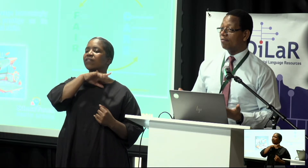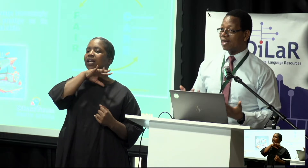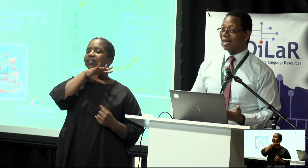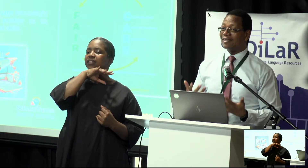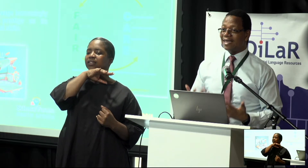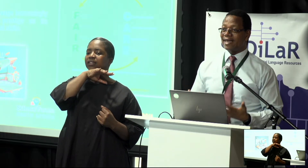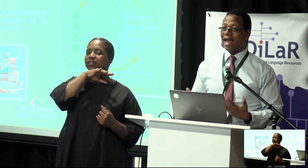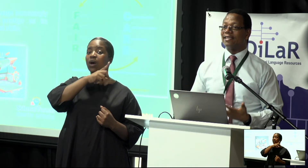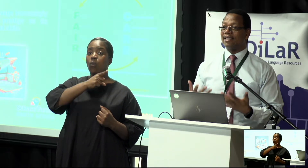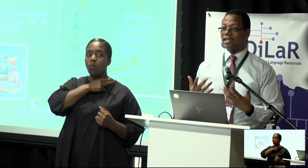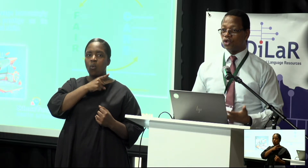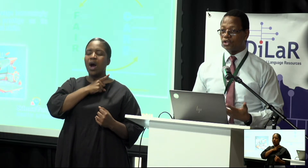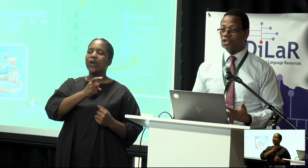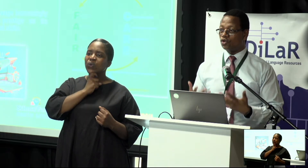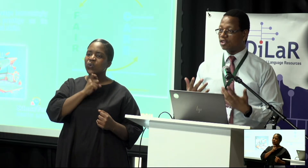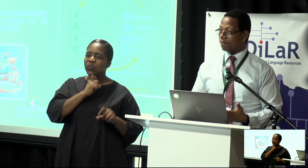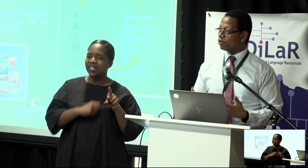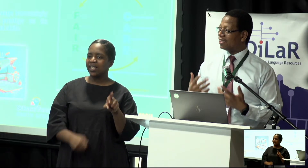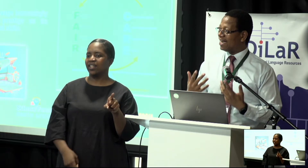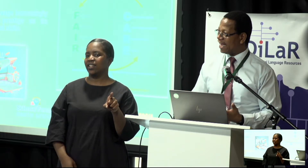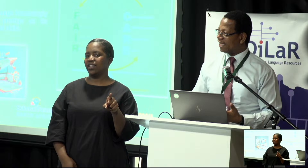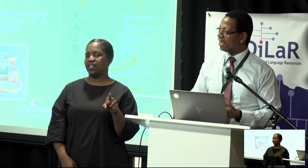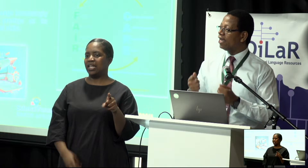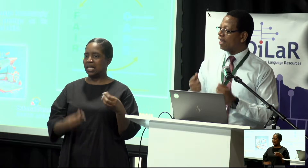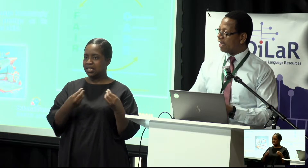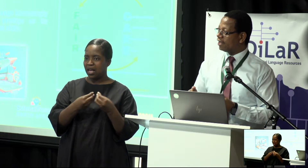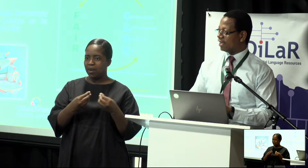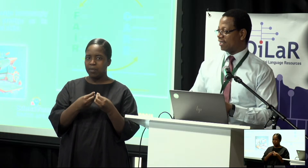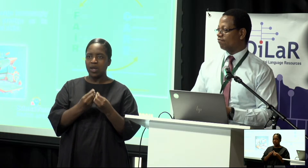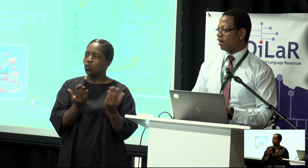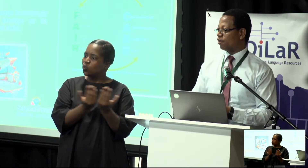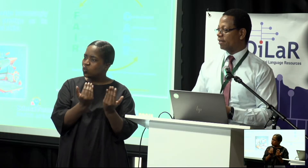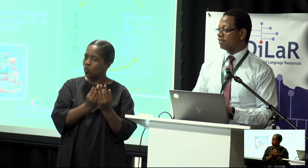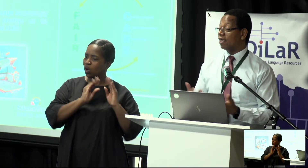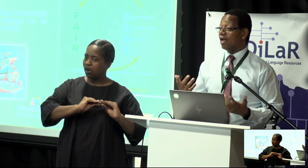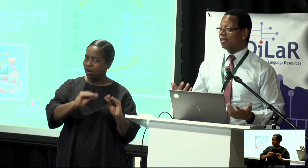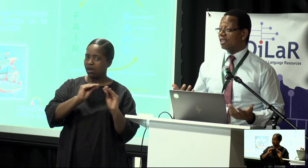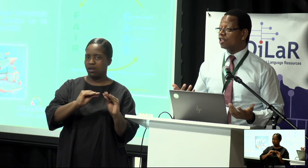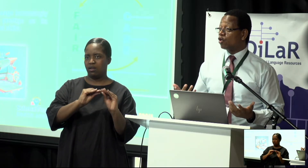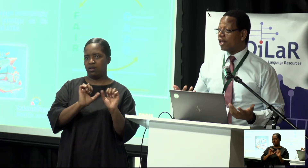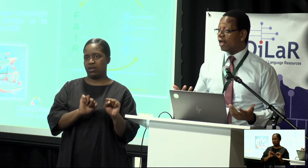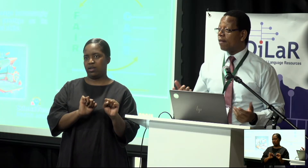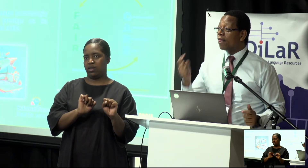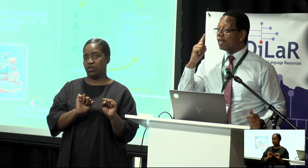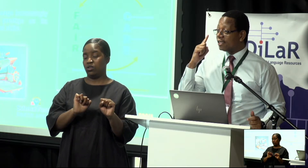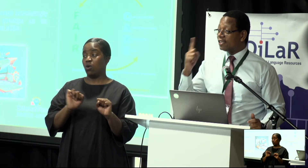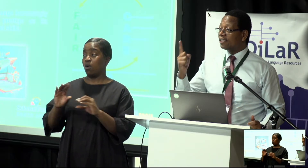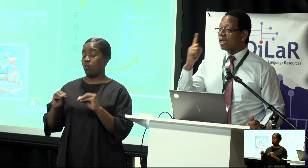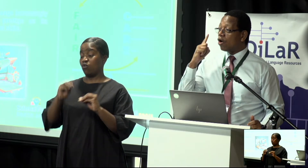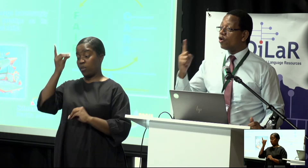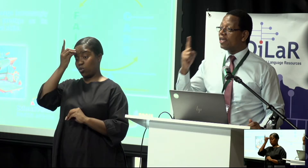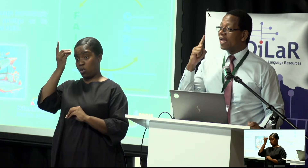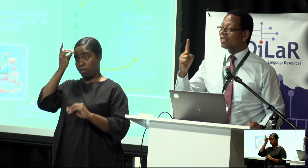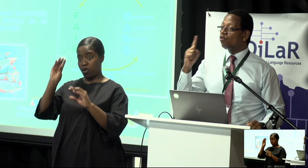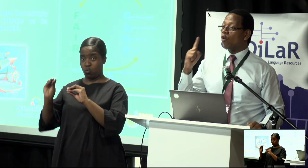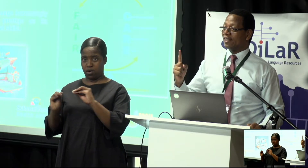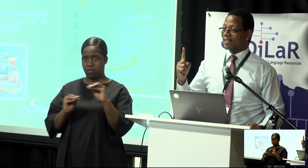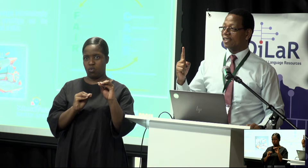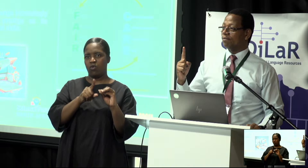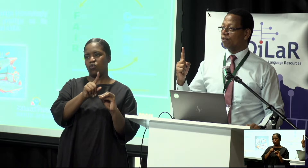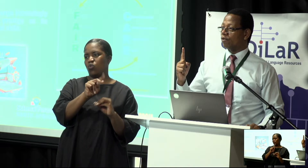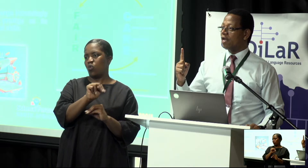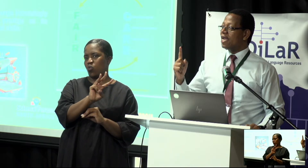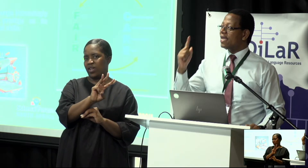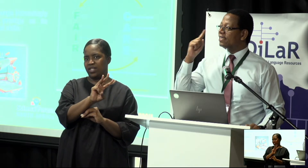Why? Because it has the resources to support the learning in that environment. The Setswana, the teacher only has